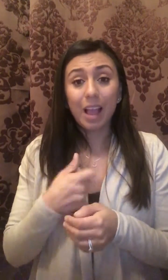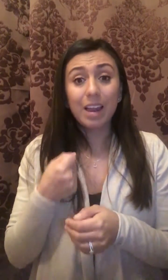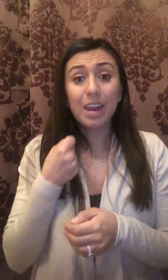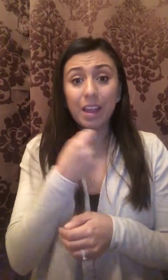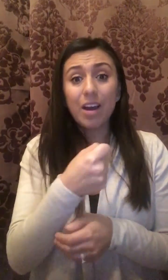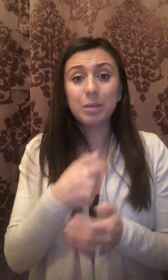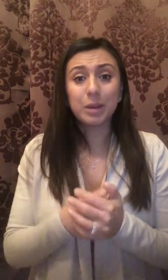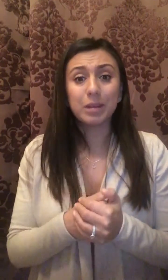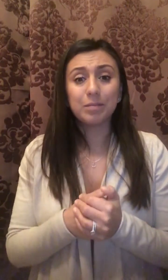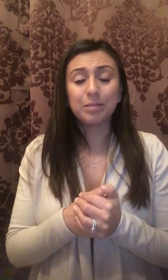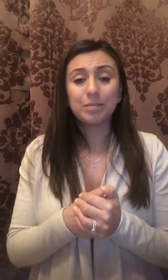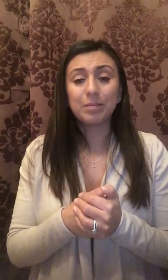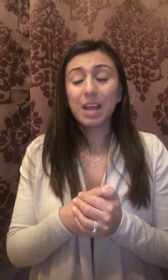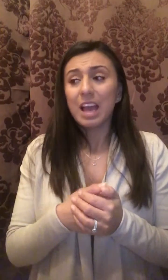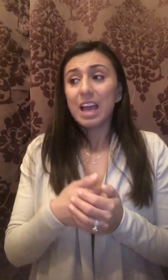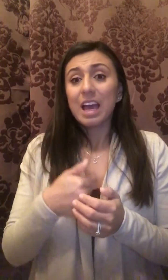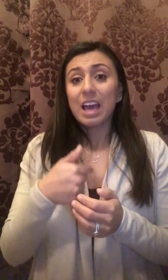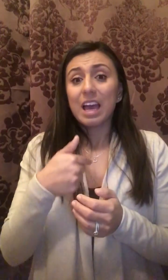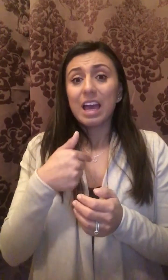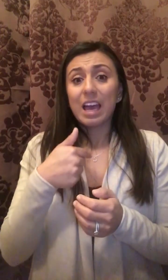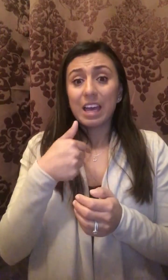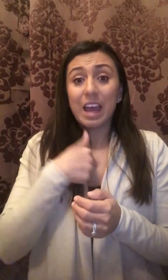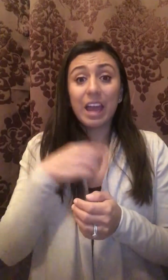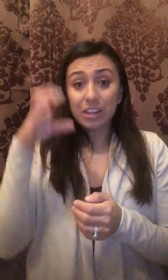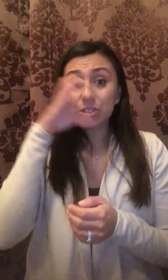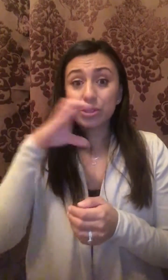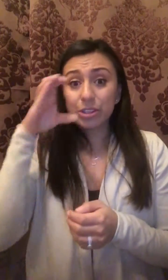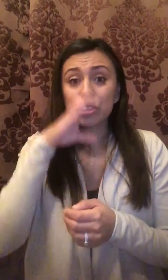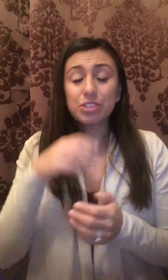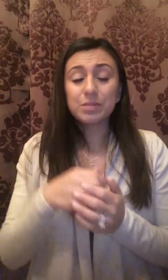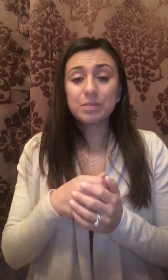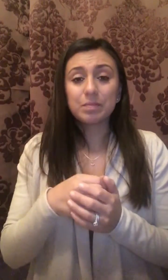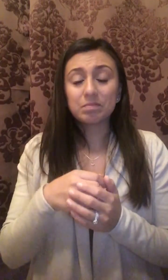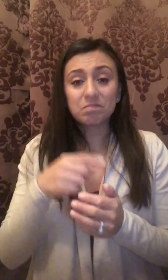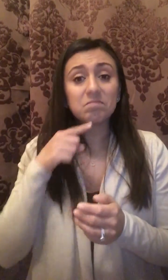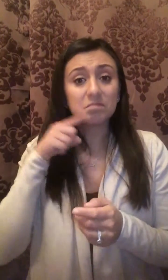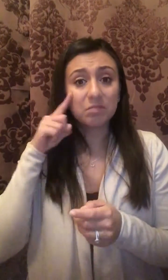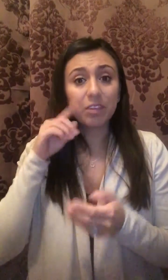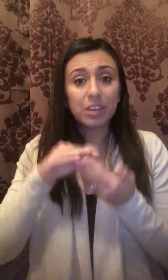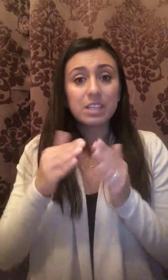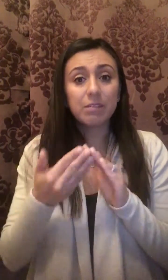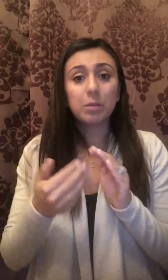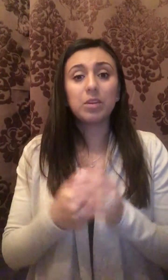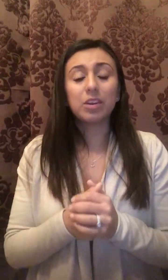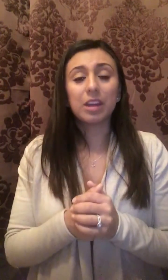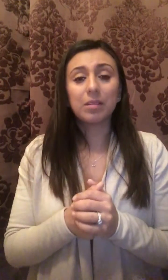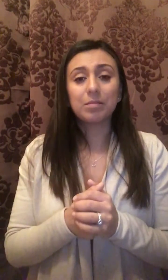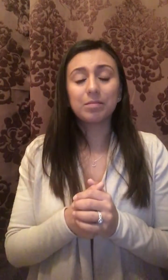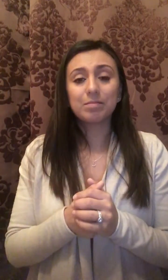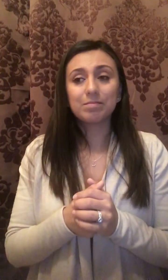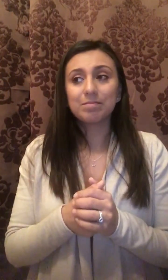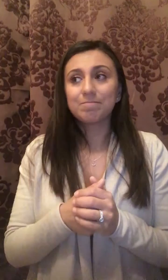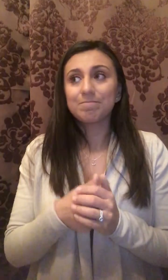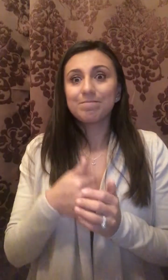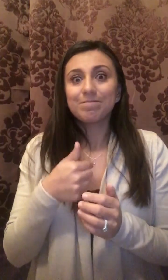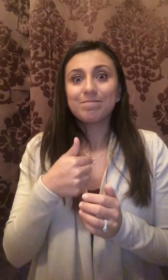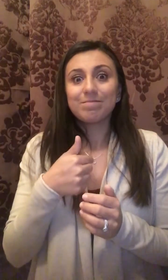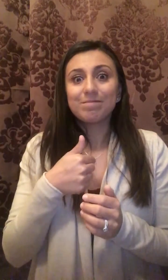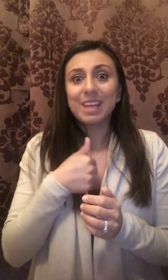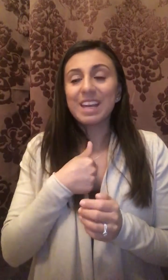and I got him in. And I had to search for the deaf community, and I had